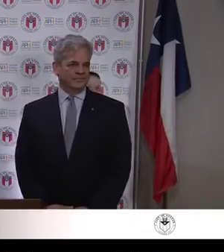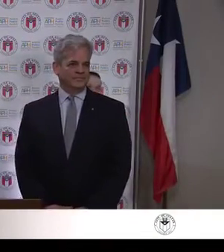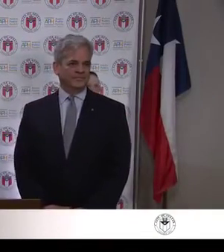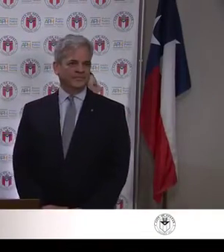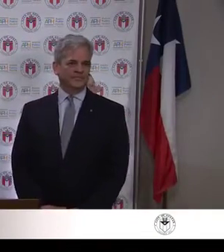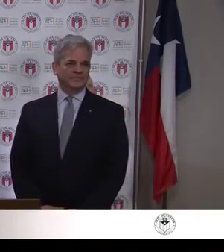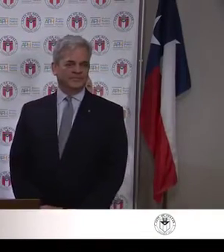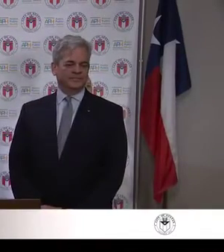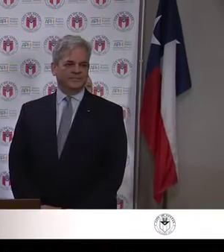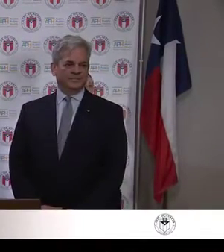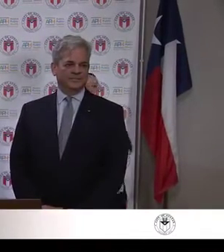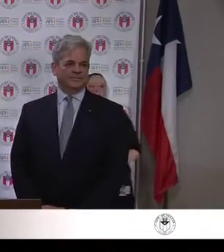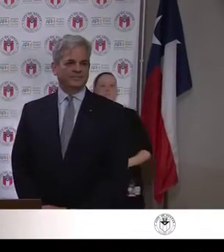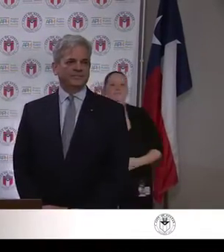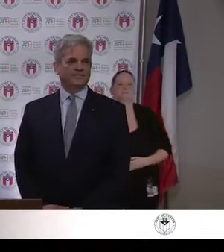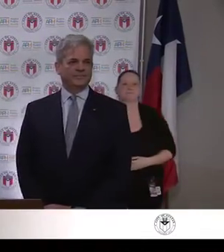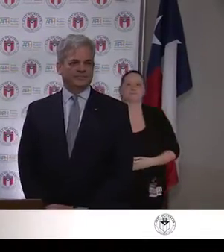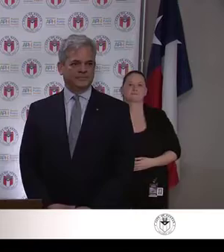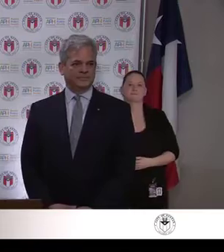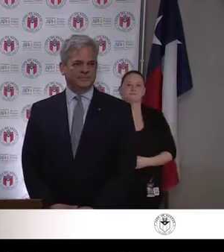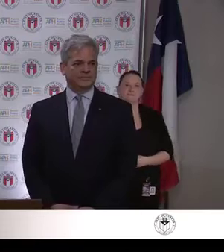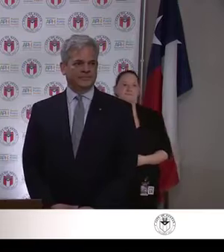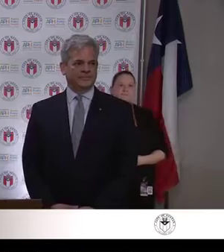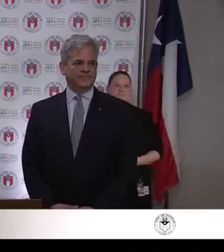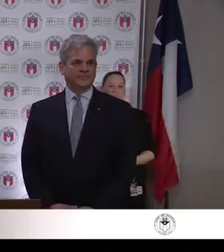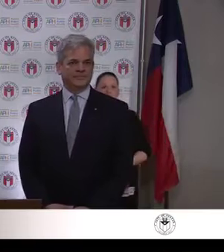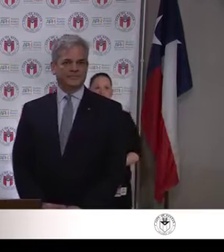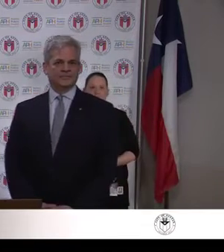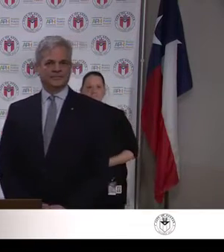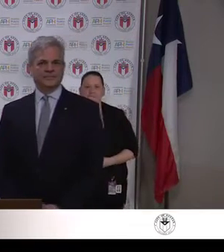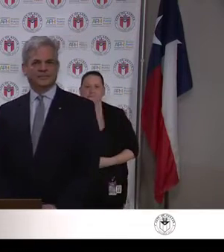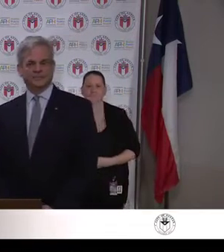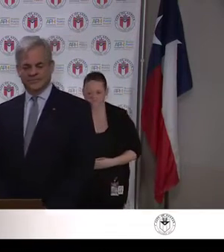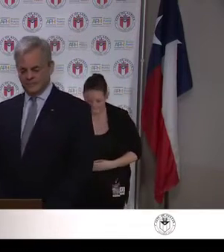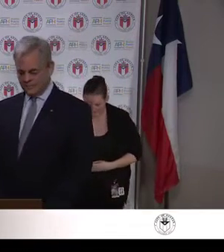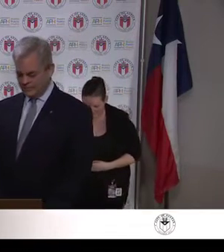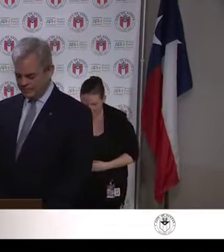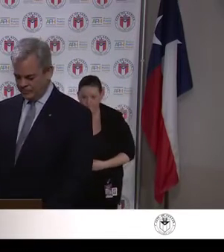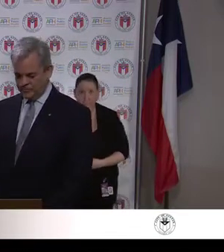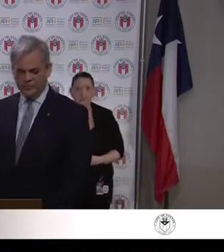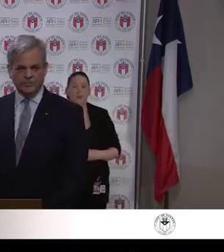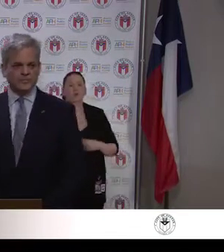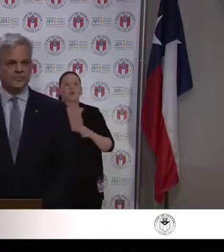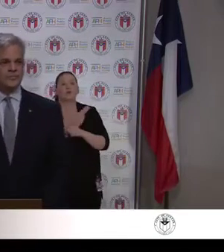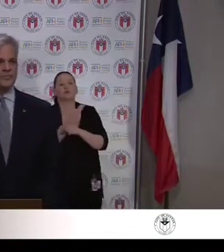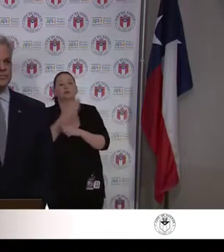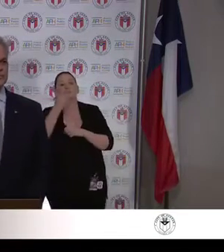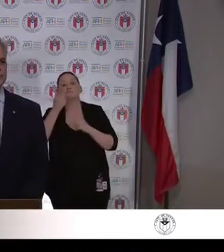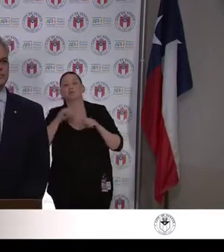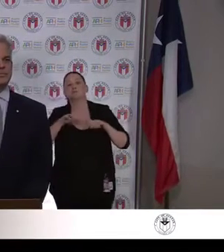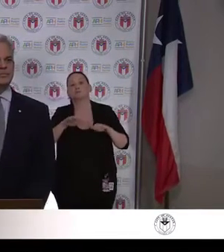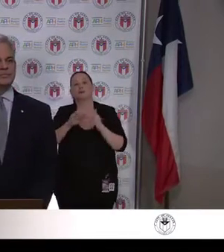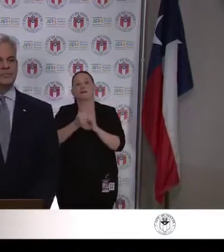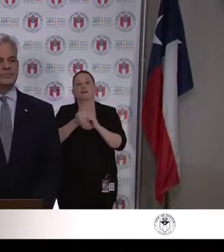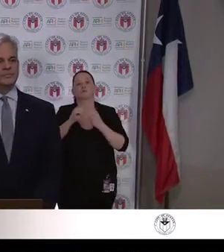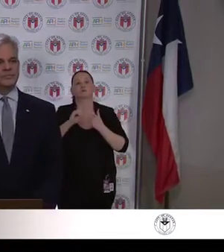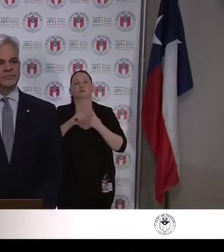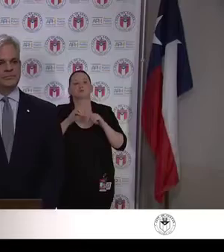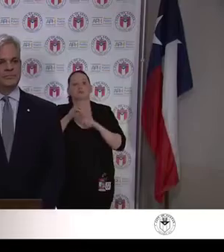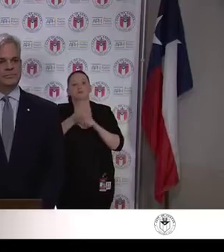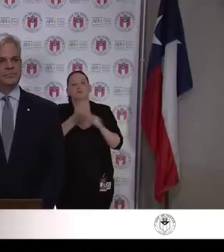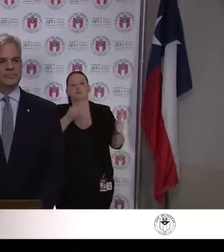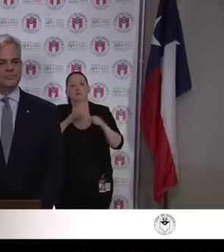cooking, delivering food, doing the takeout that's being suggested from restaurants, are using best practices to avoid spreading the